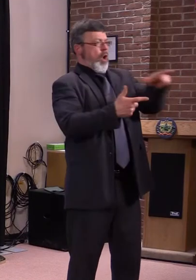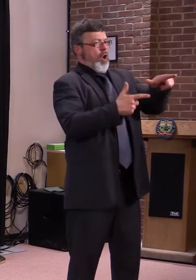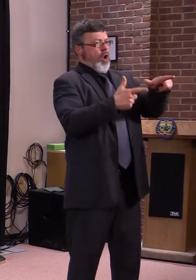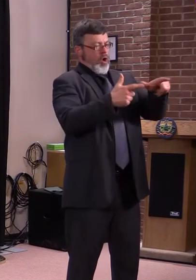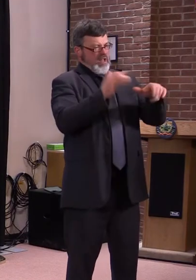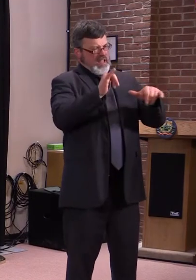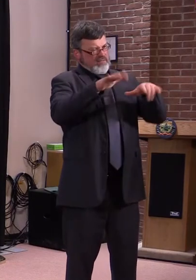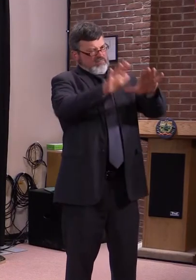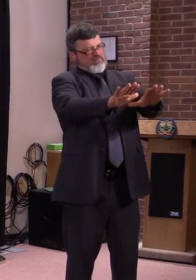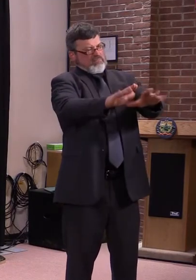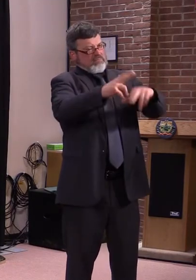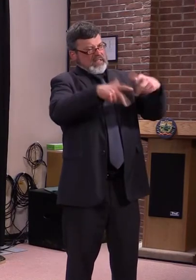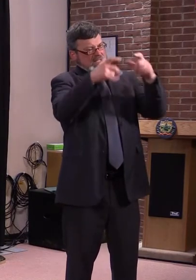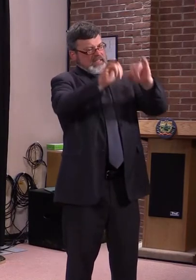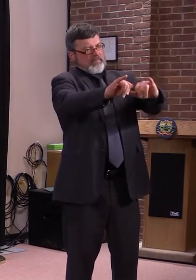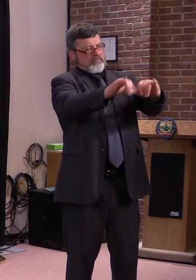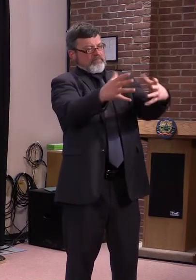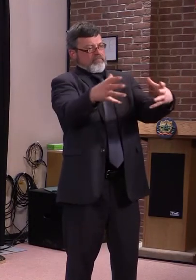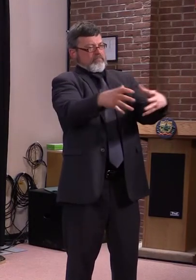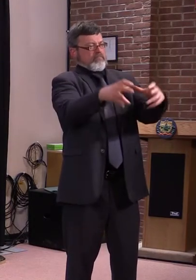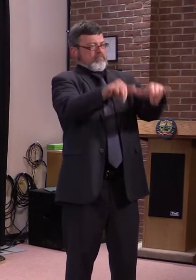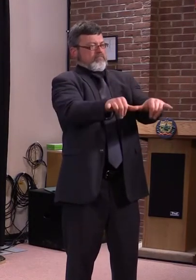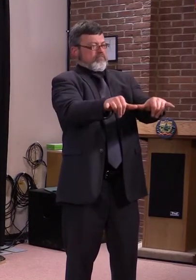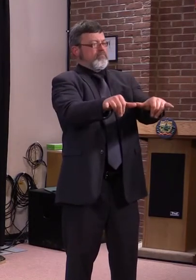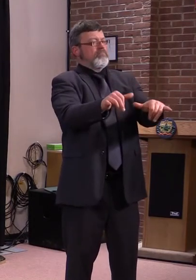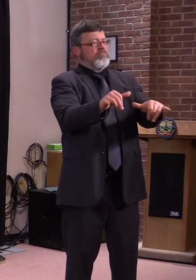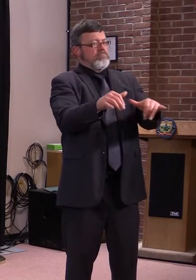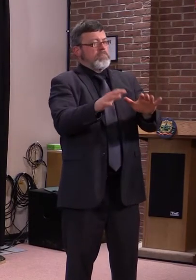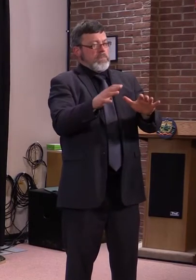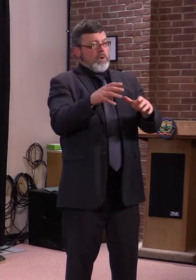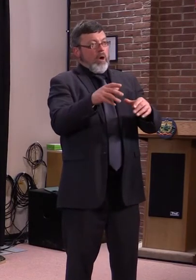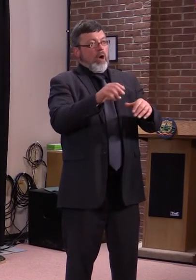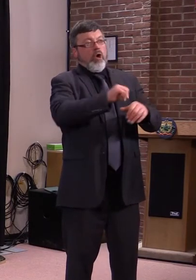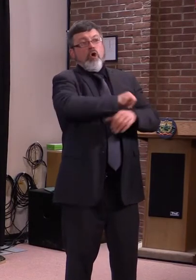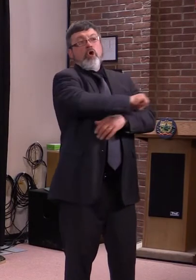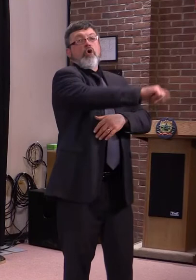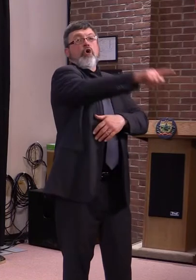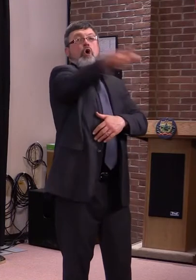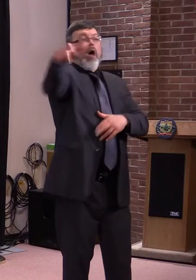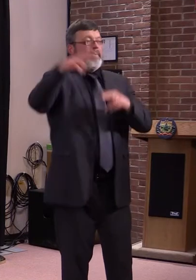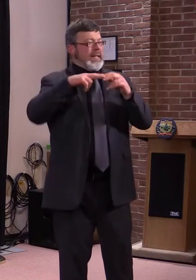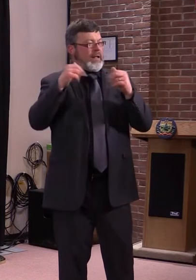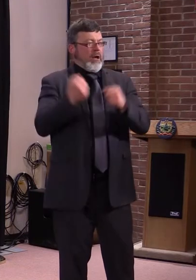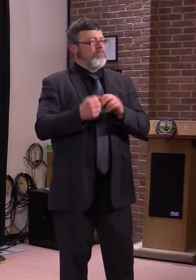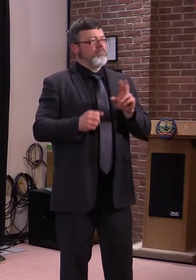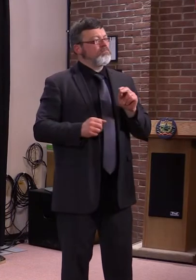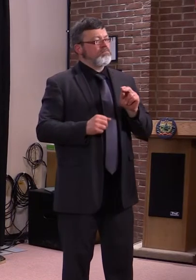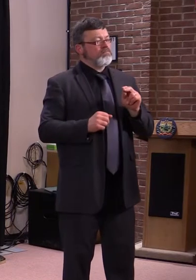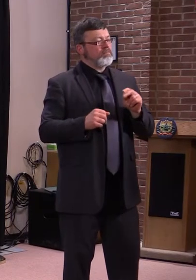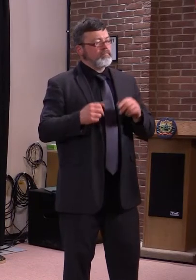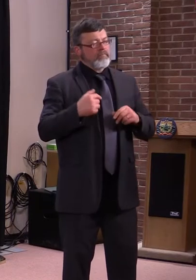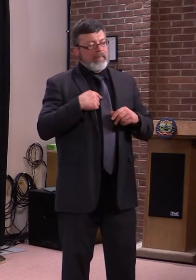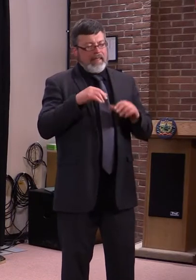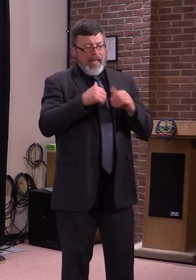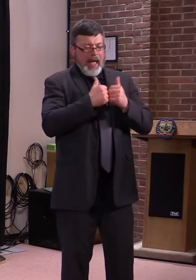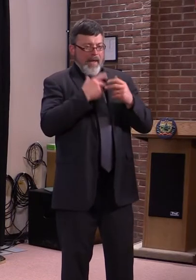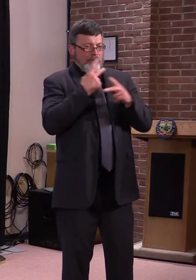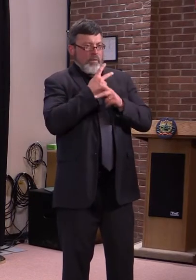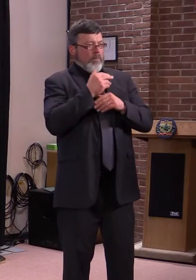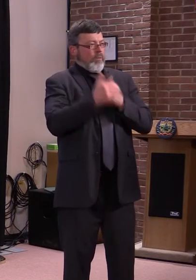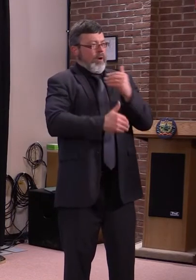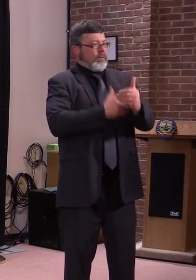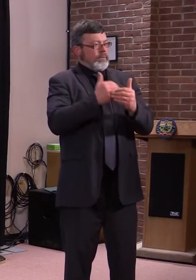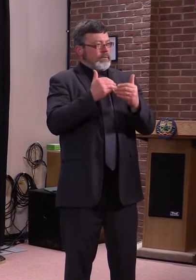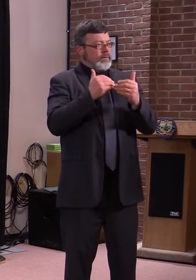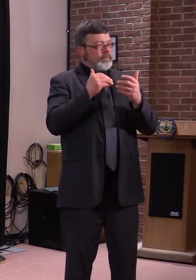lockdowns. But in the phased approach, and again, it's still in the process of being vetted and designed in partnership